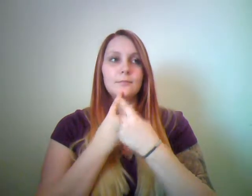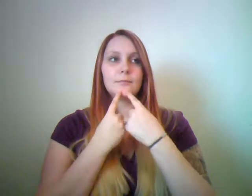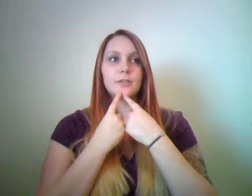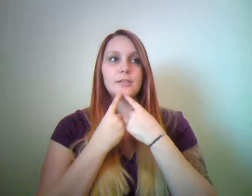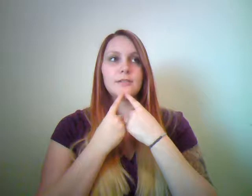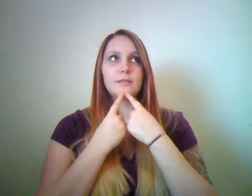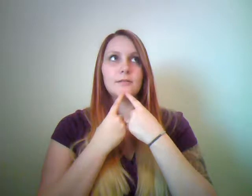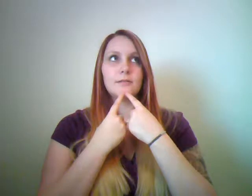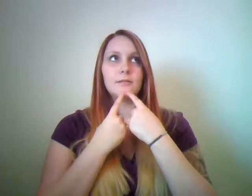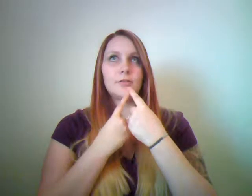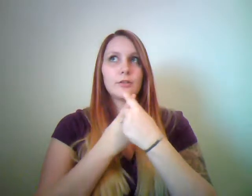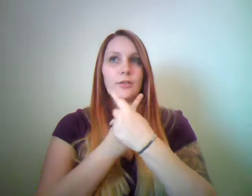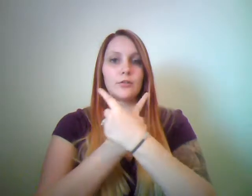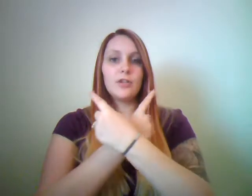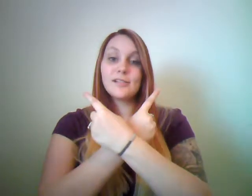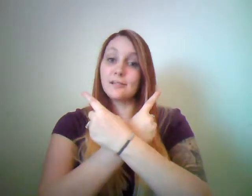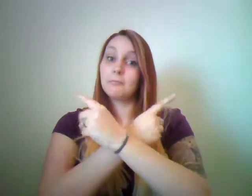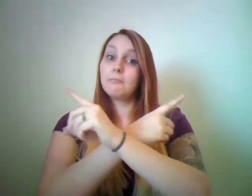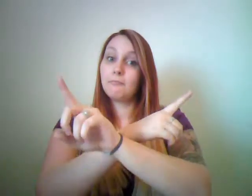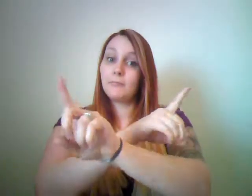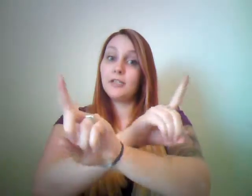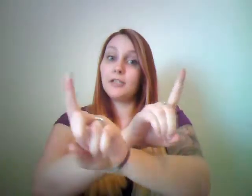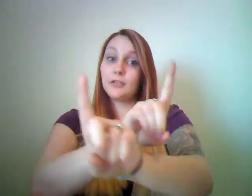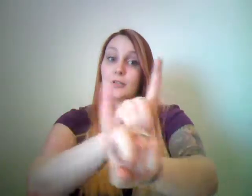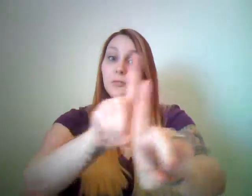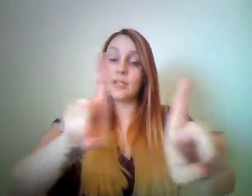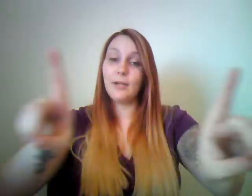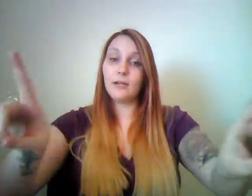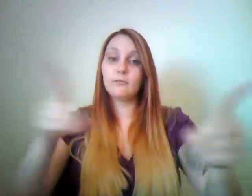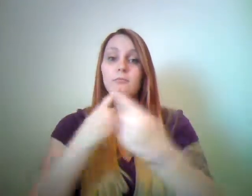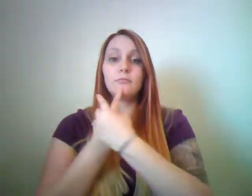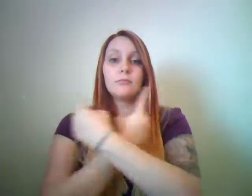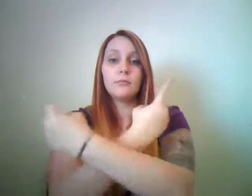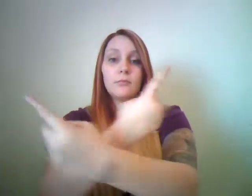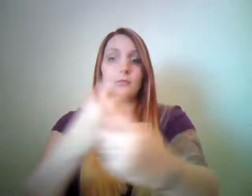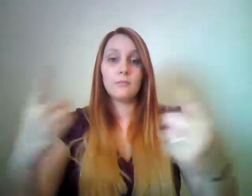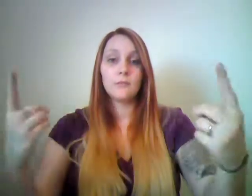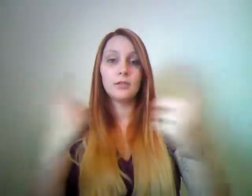goodness. You're going to cross them, and then you're going to bring them out.